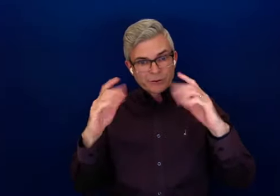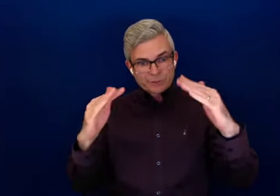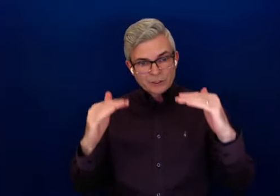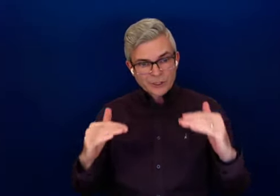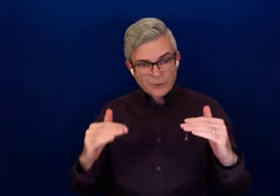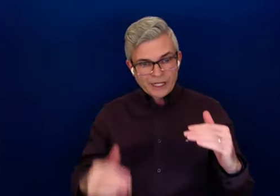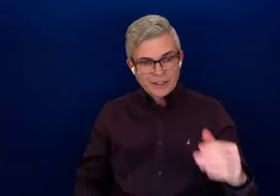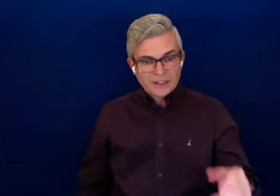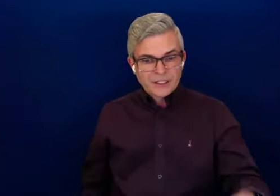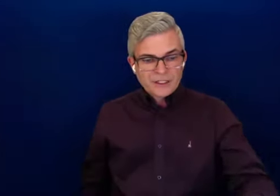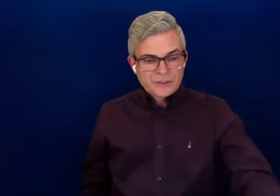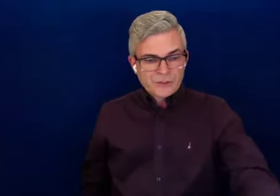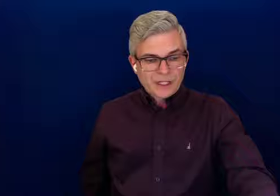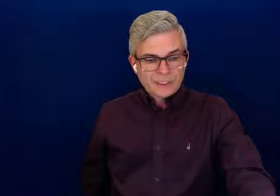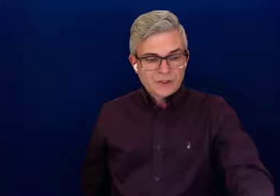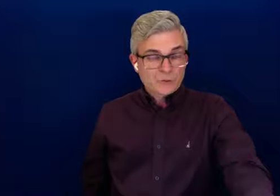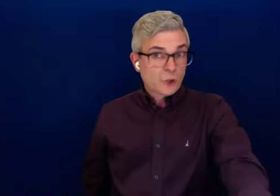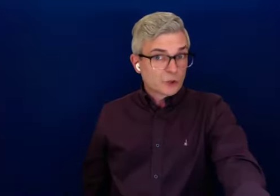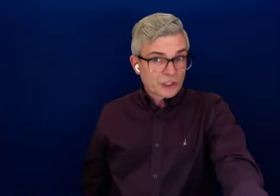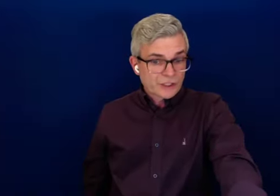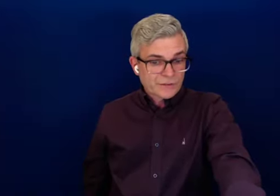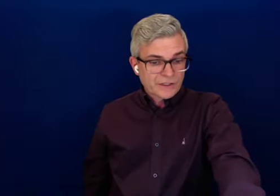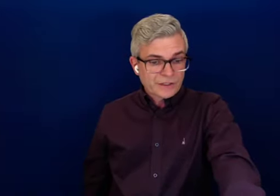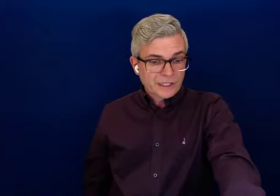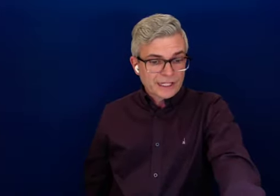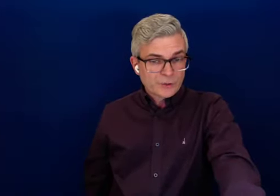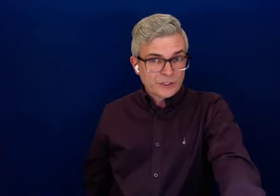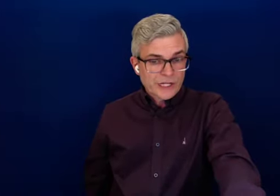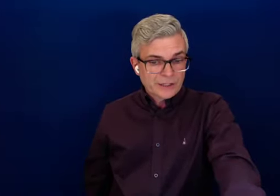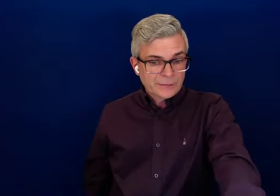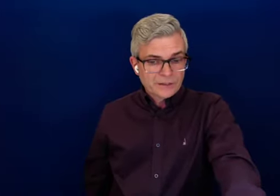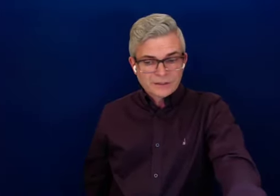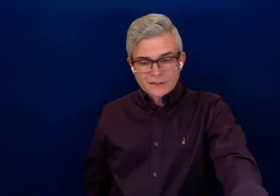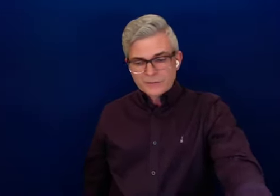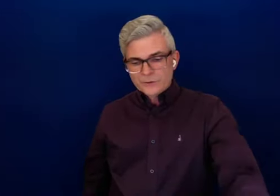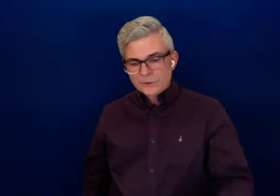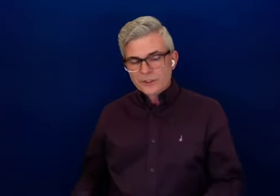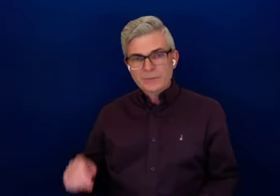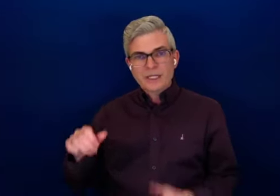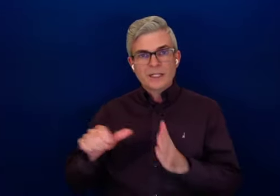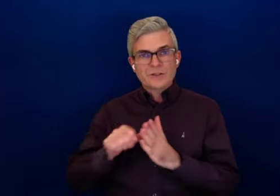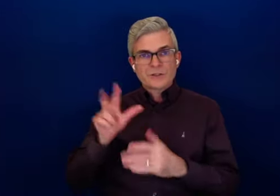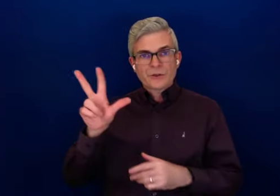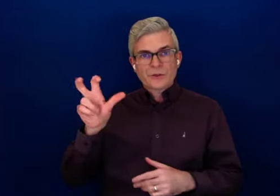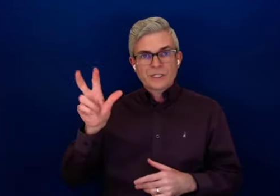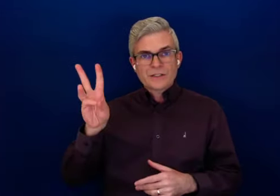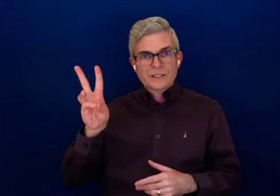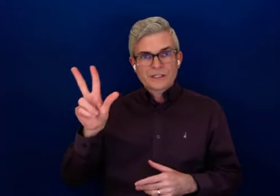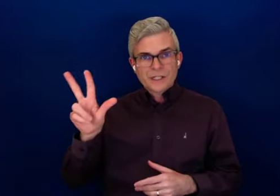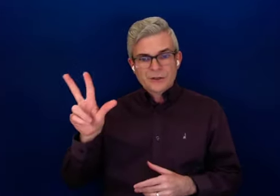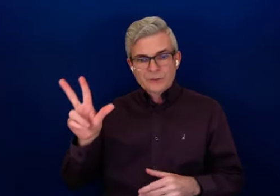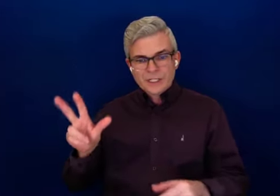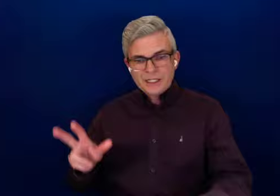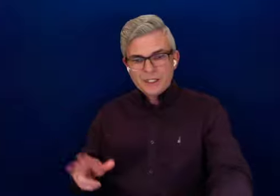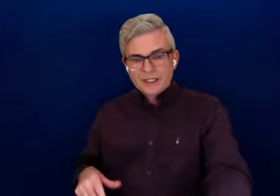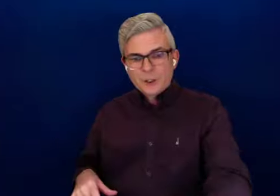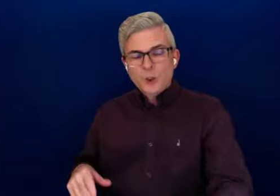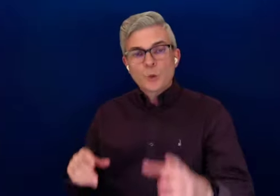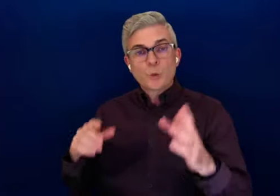headers below that. So that means role shift is a language element. If you look at page 363,